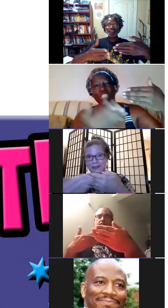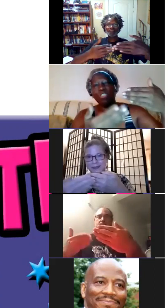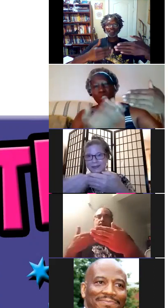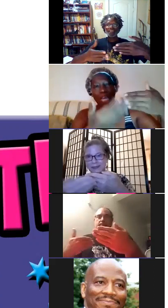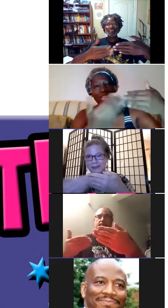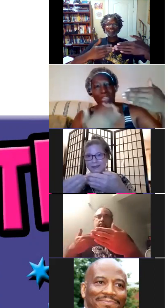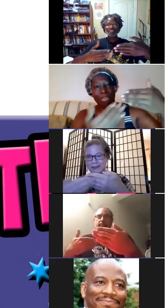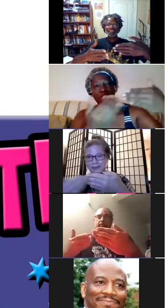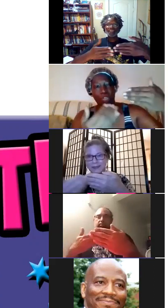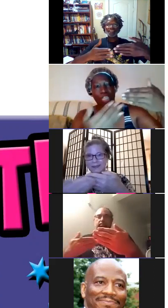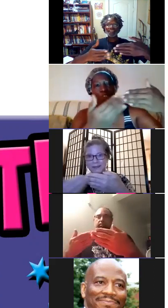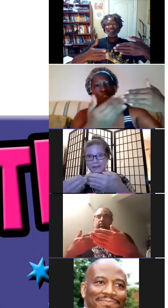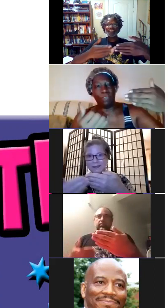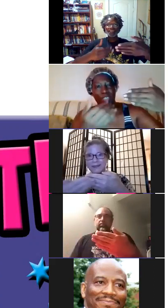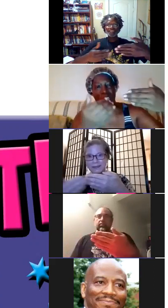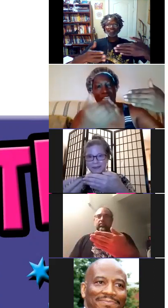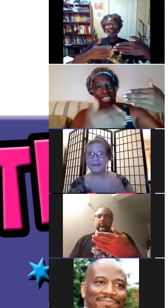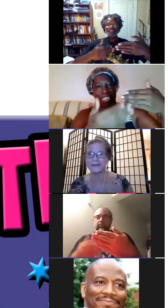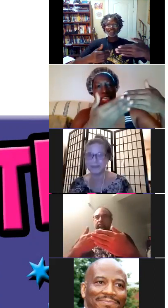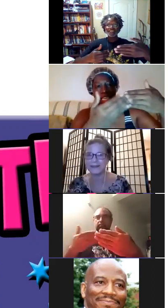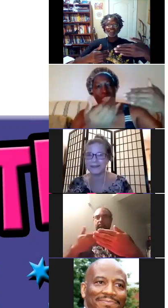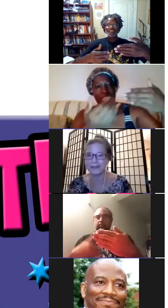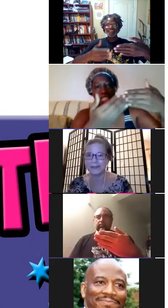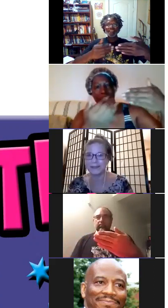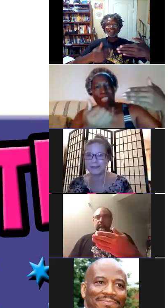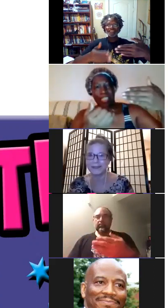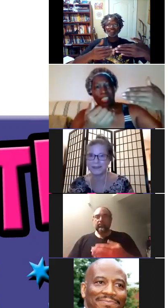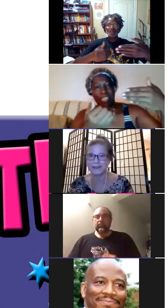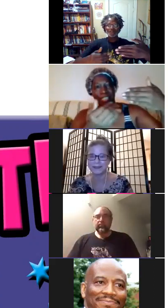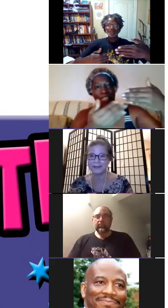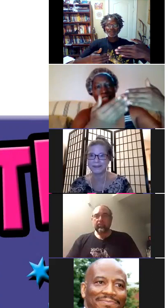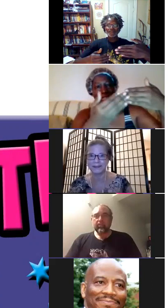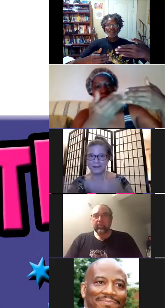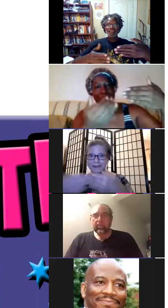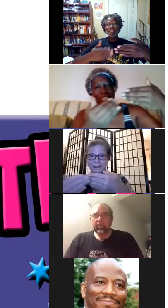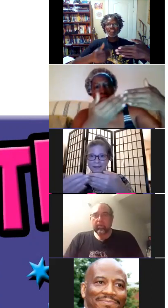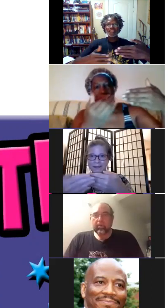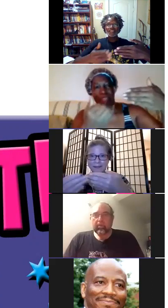You just do it twice, but I'm just doing it over and over so you guys Yeah, can you could feel it.